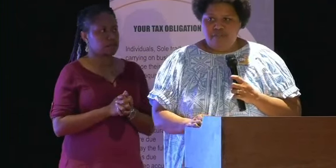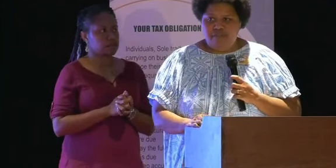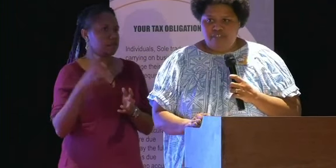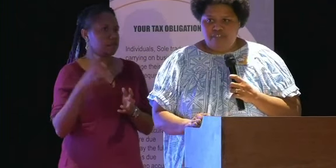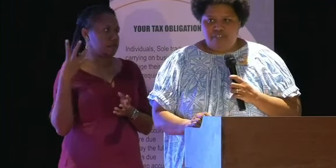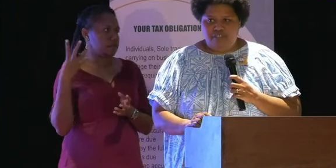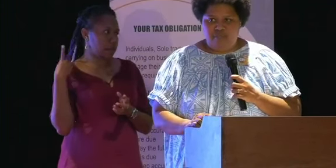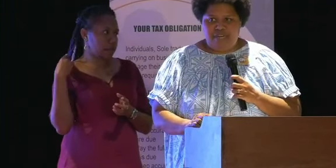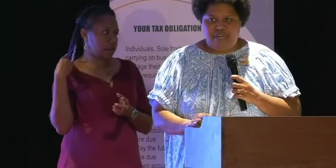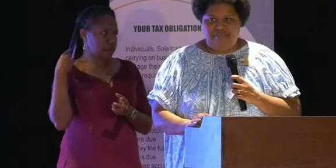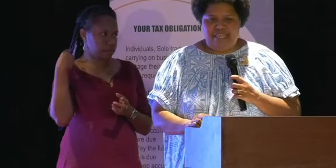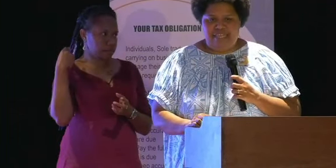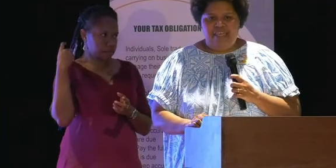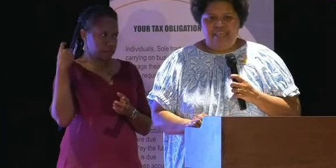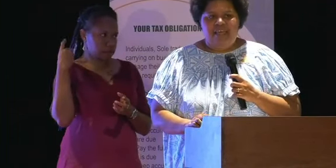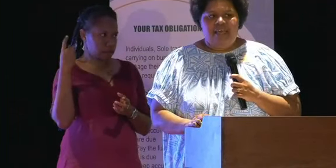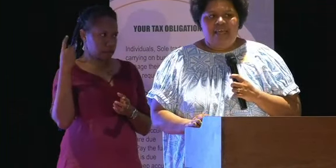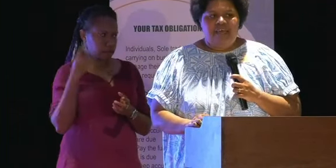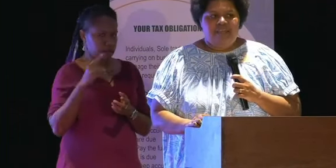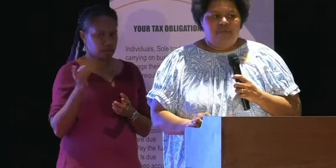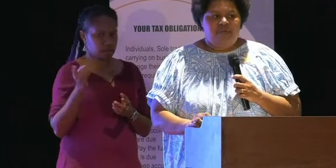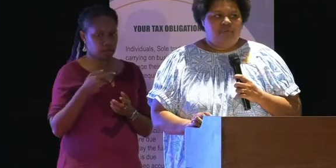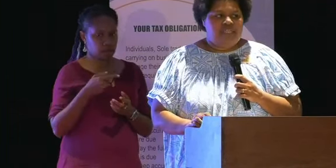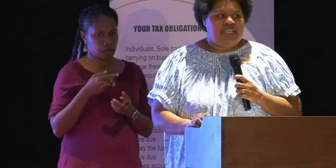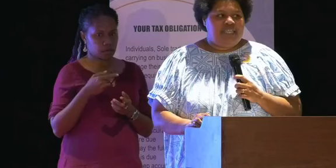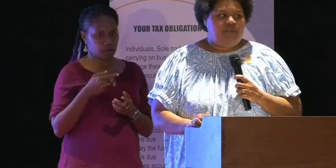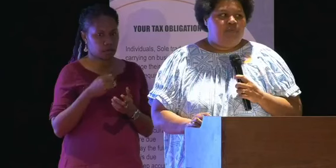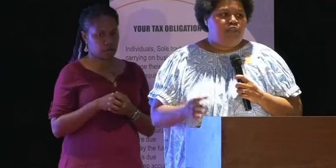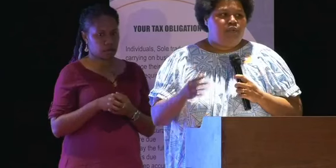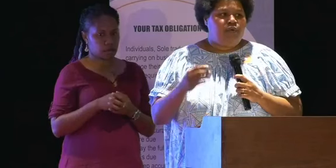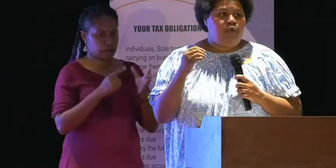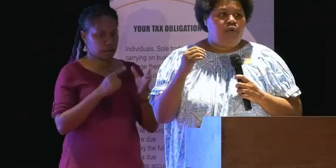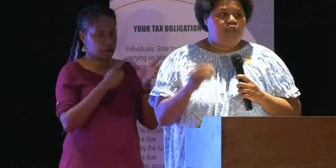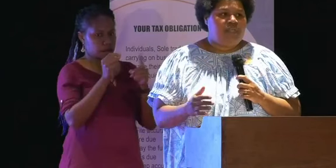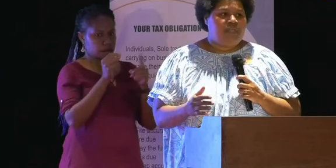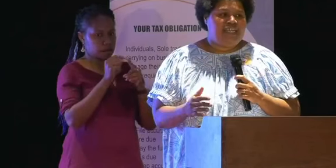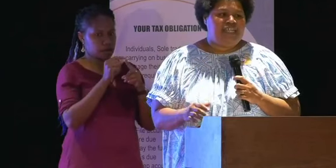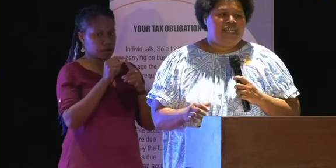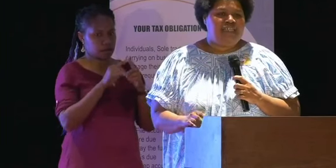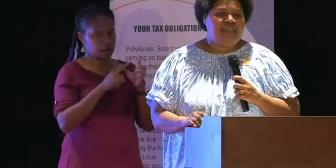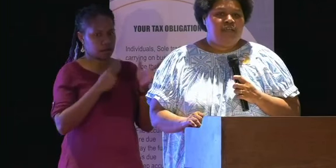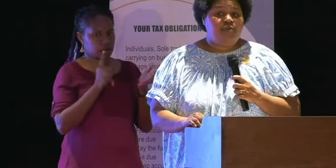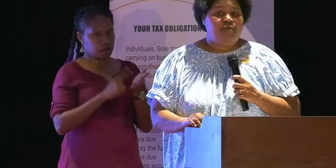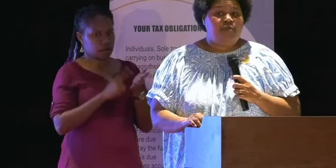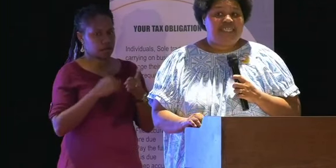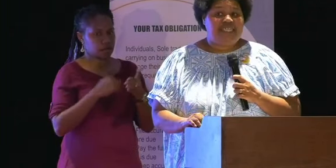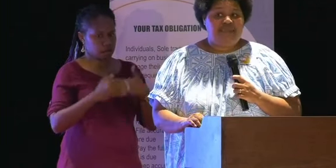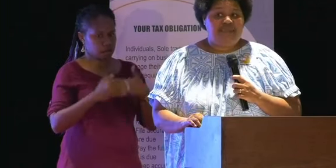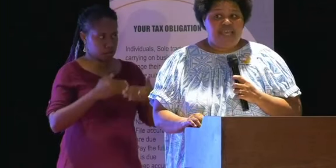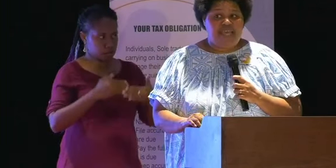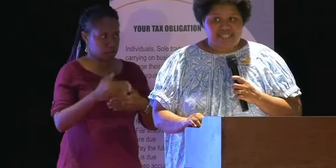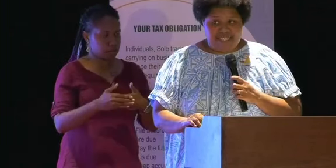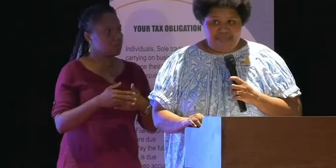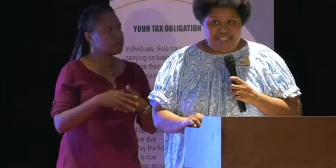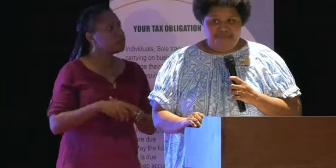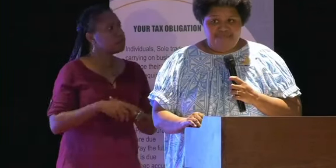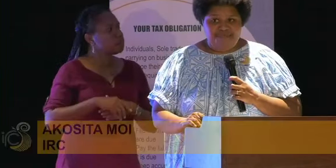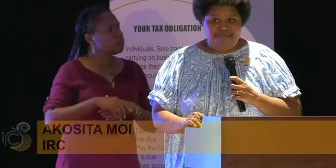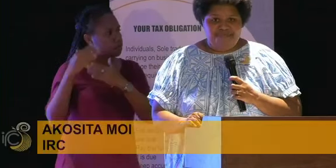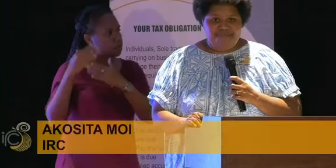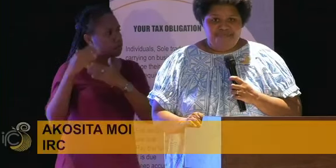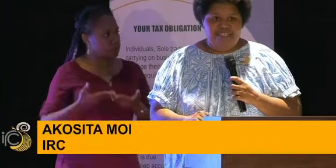whole sessions that you've been having, you will notice that when you lodge your returns, you receive an